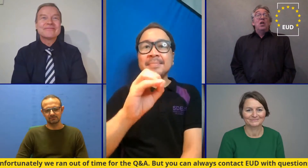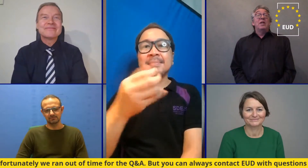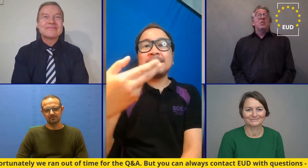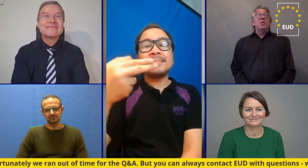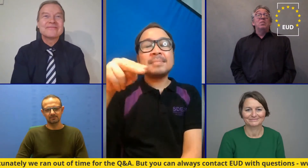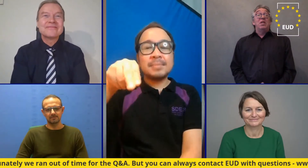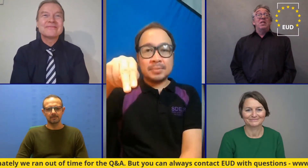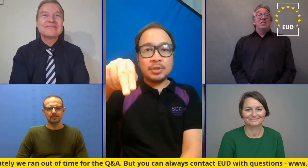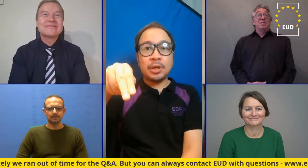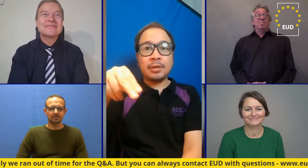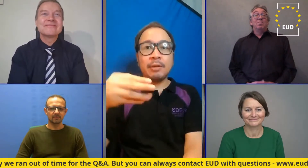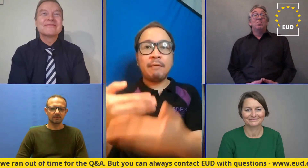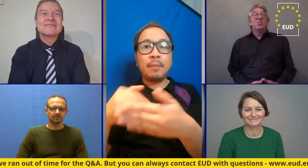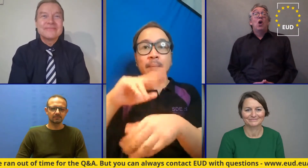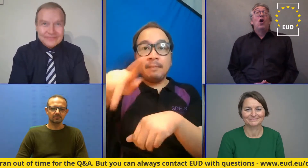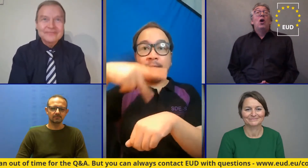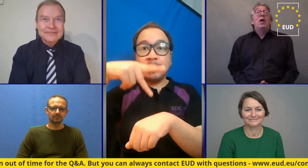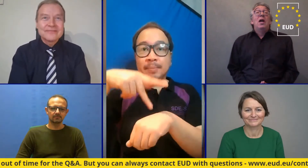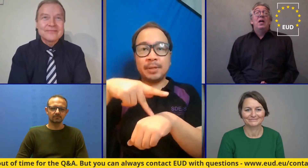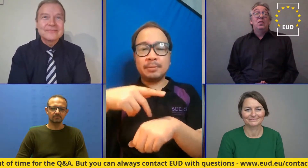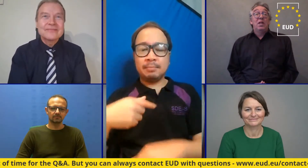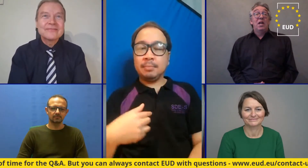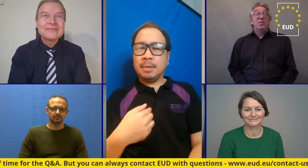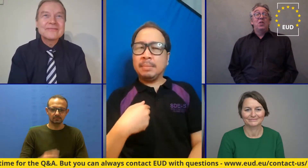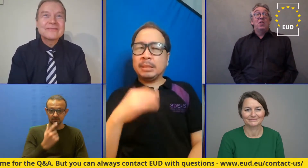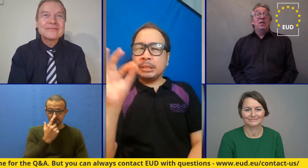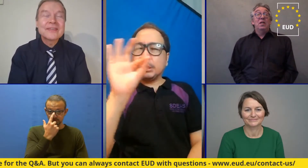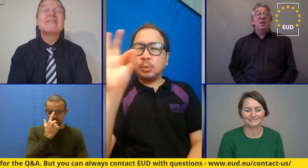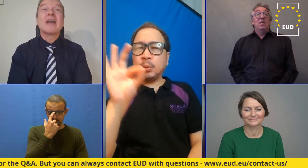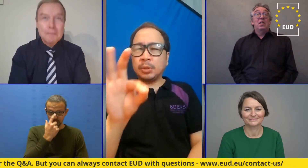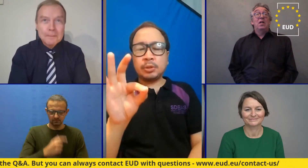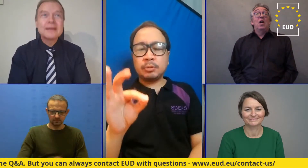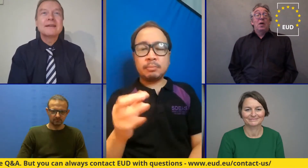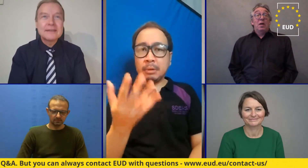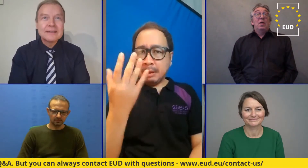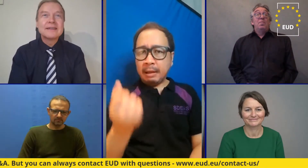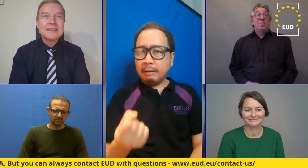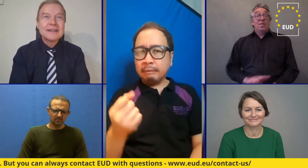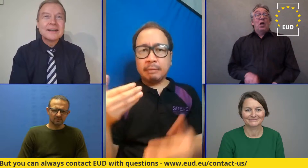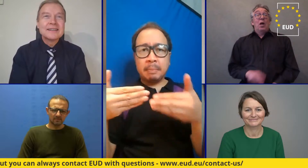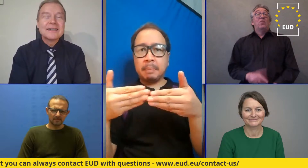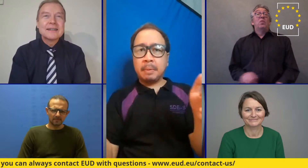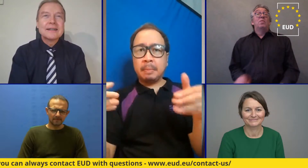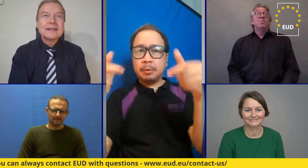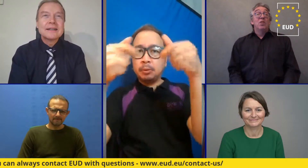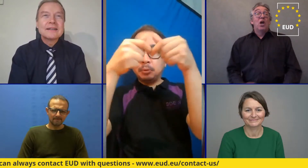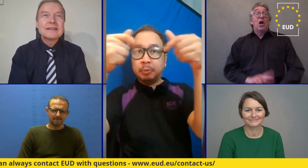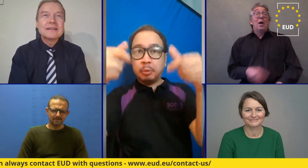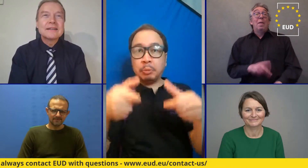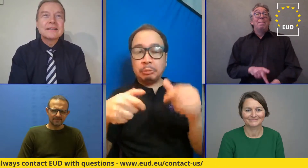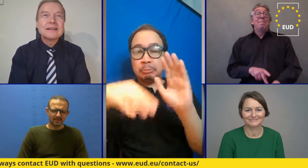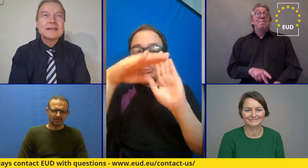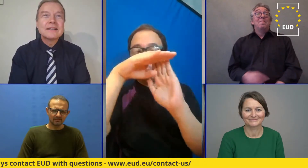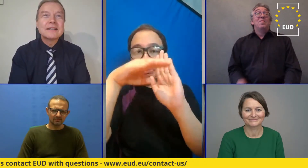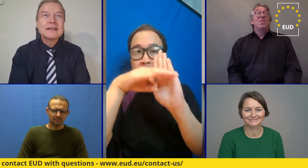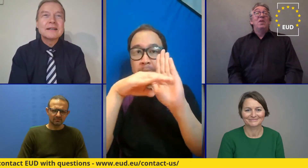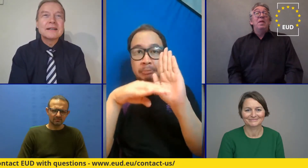Next question, please. Hello, my name is Johan. I'm from the